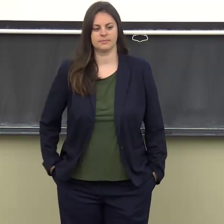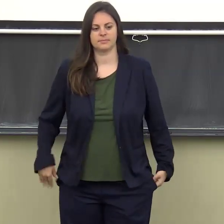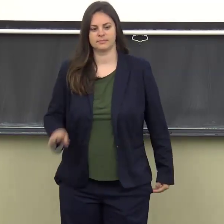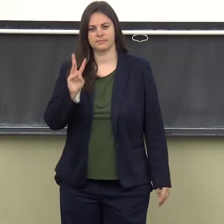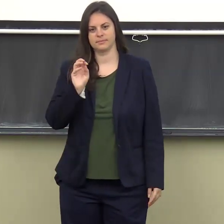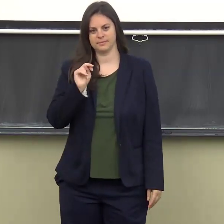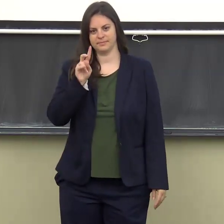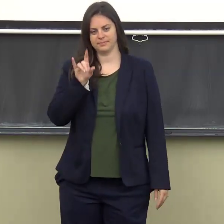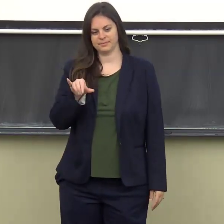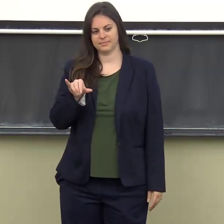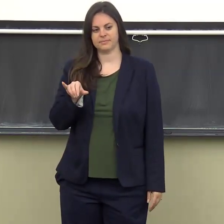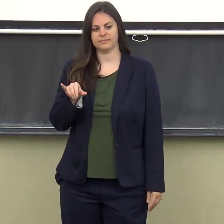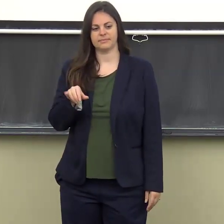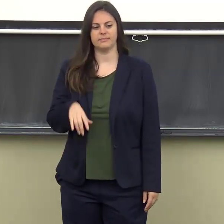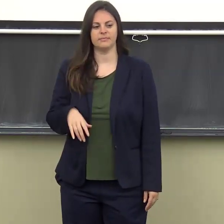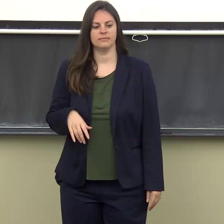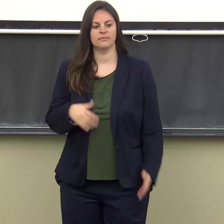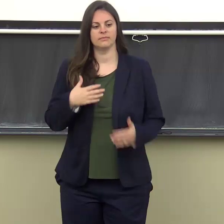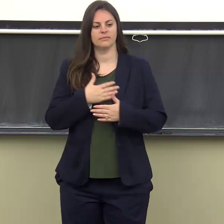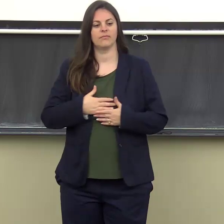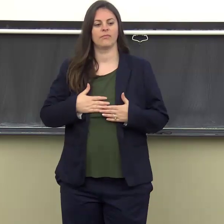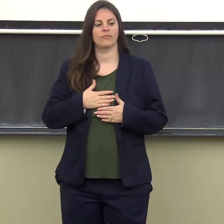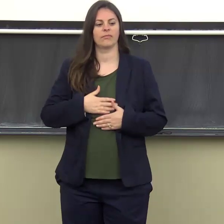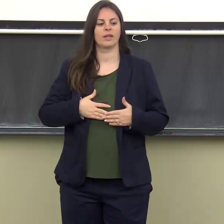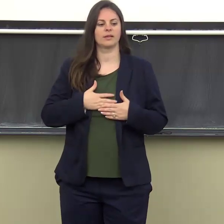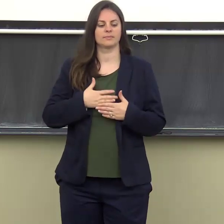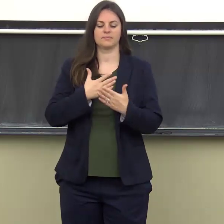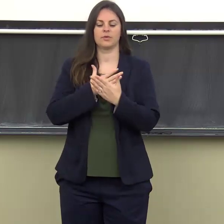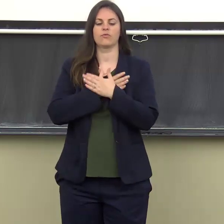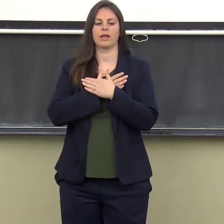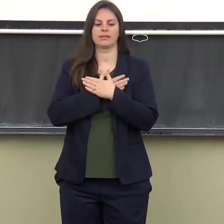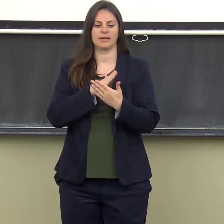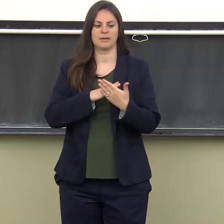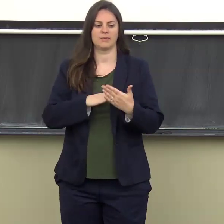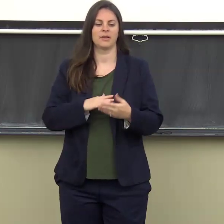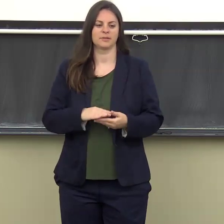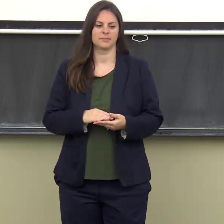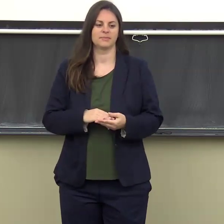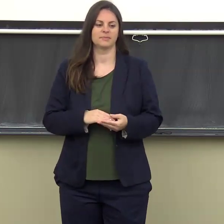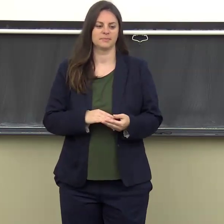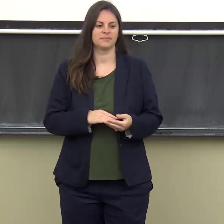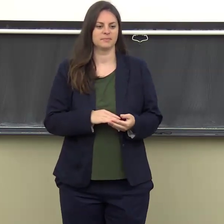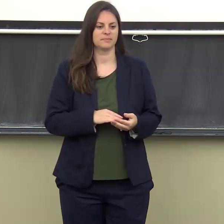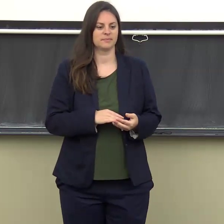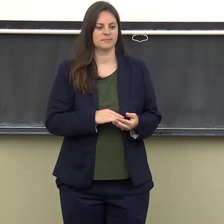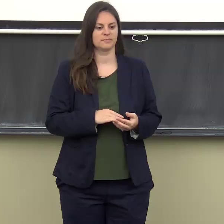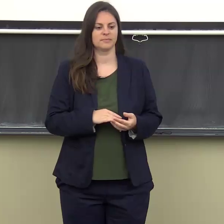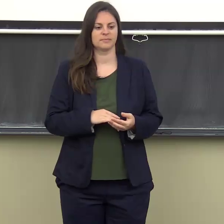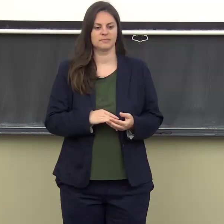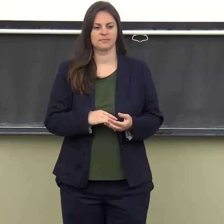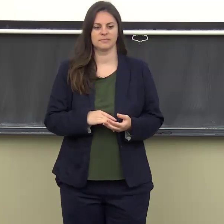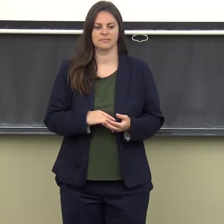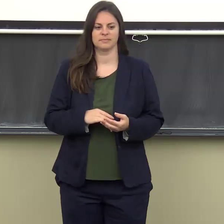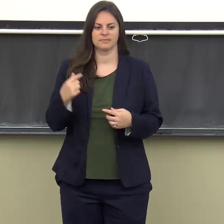I appreciate the part about resting. I'm coming out of